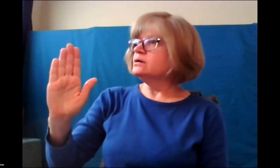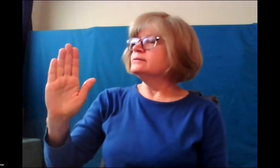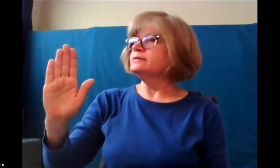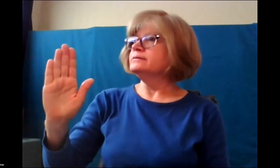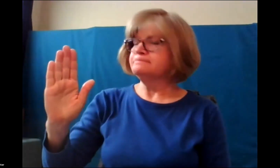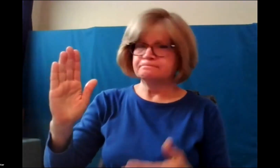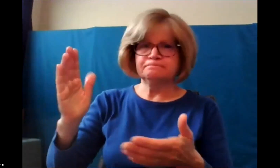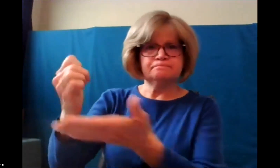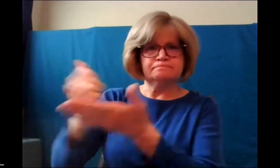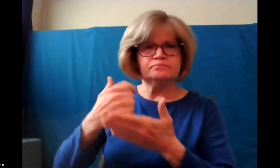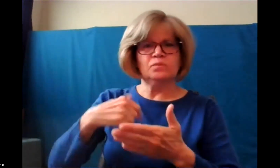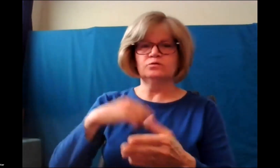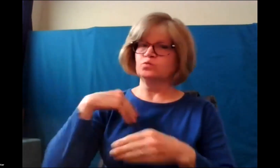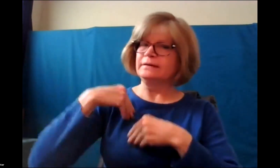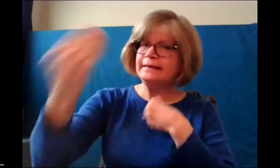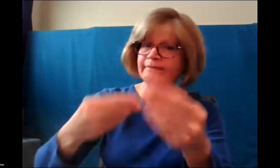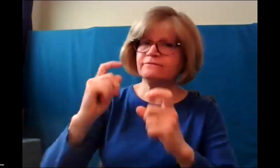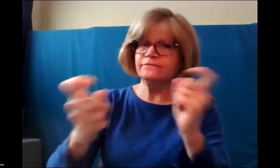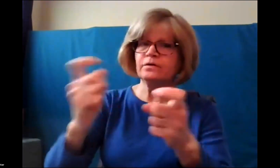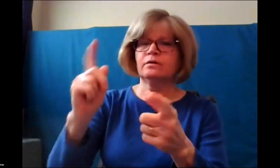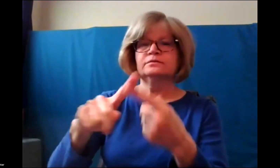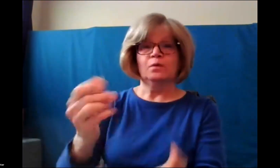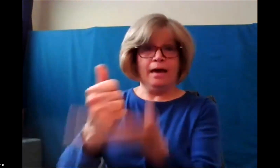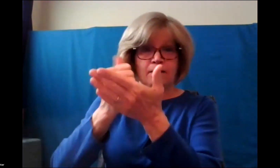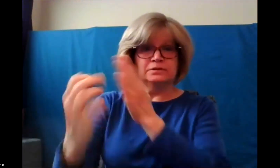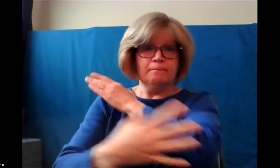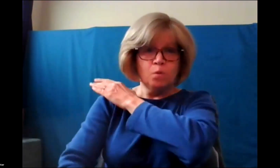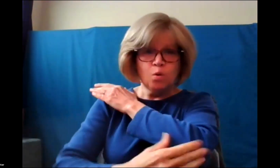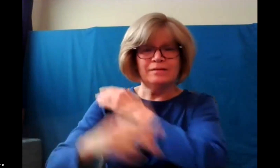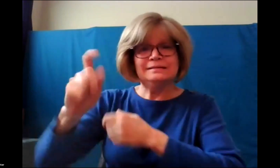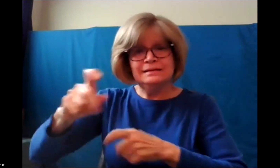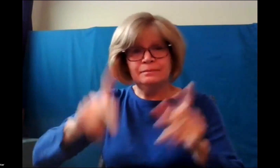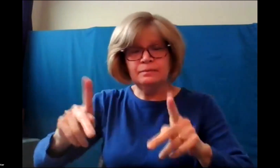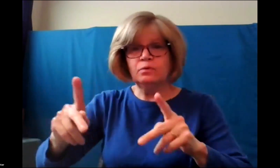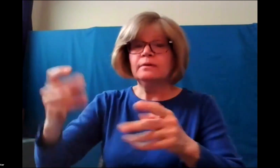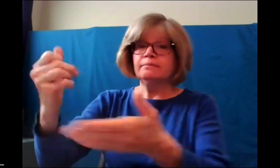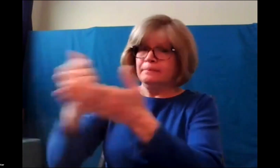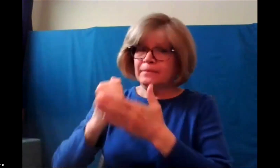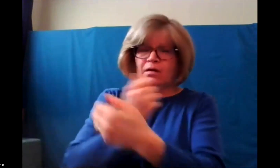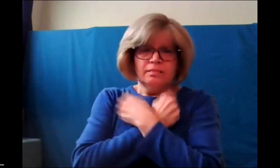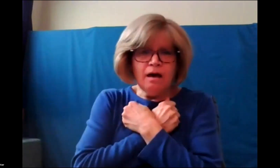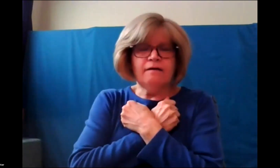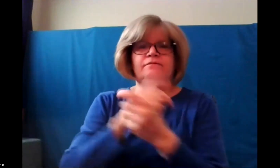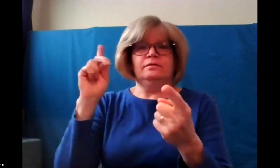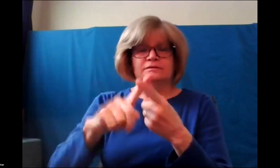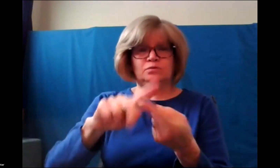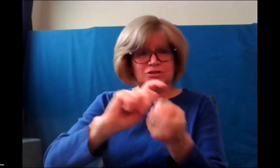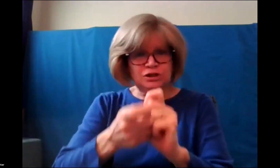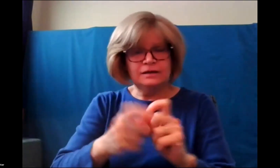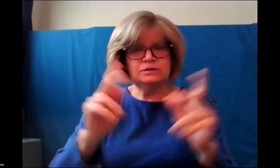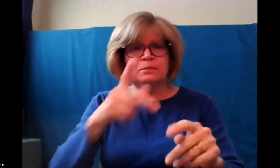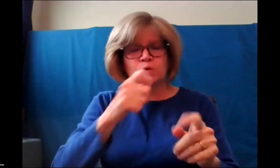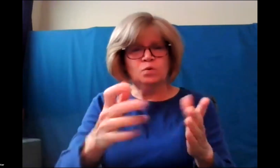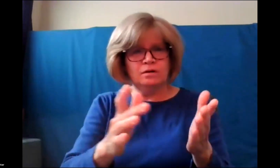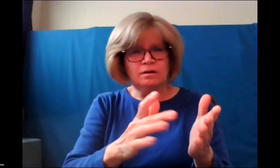God, let us give until it helps the poor and needy. Let us love until it changes the abused and doubtful. And let